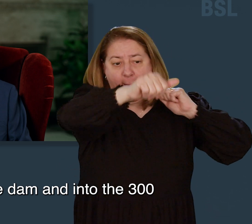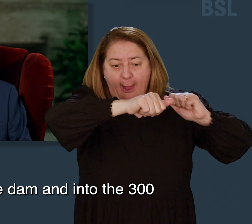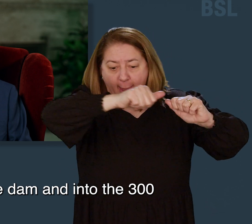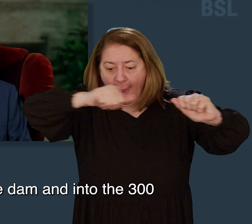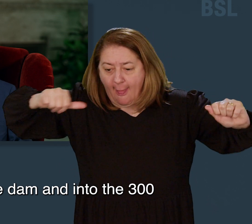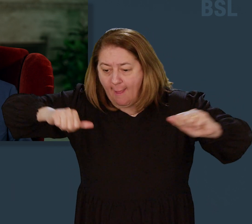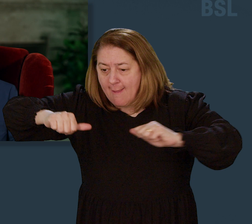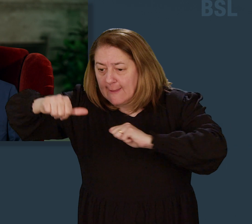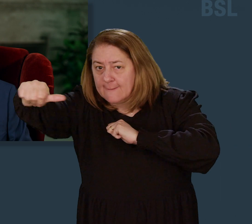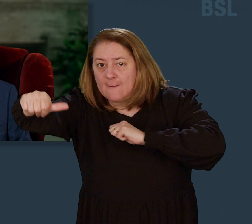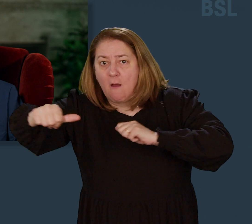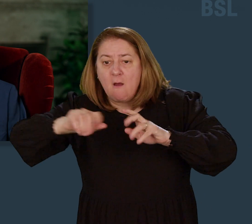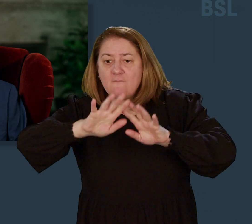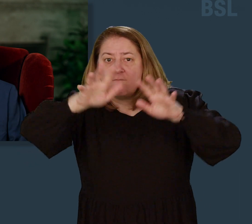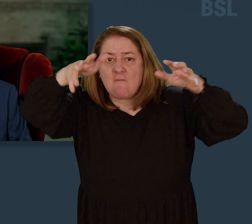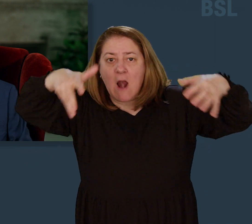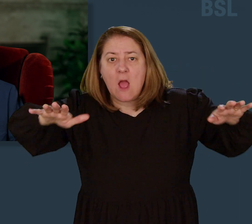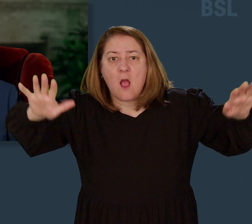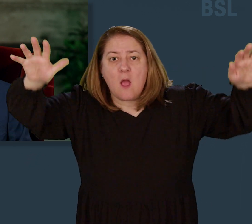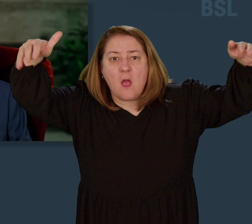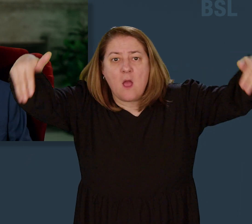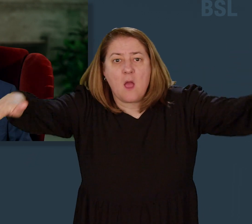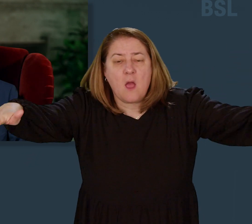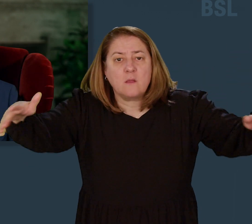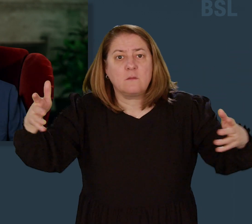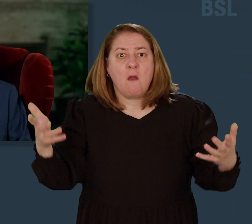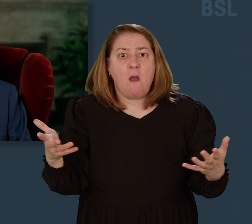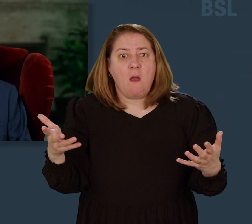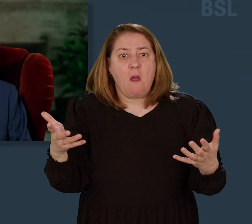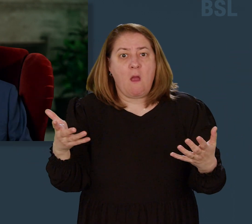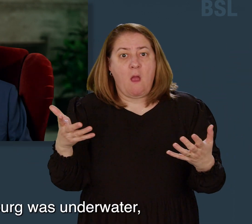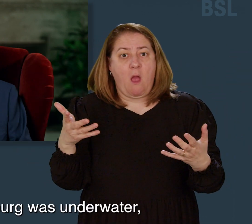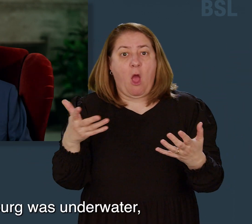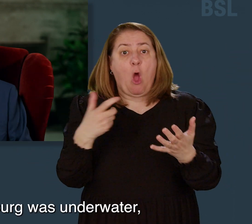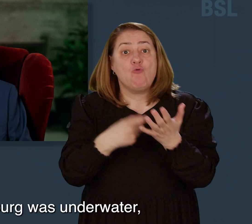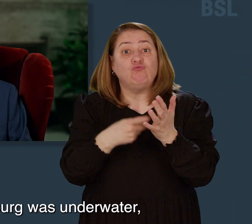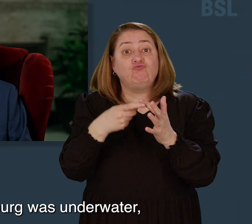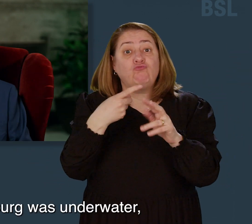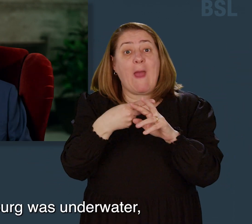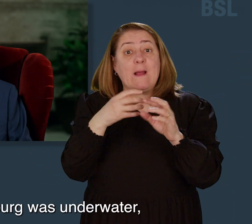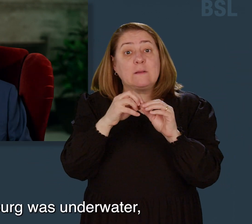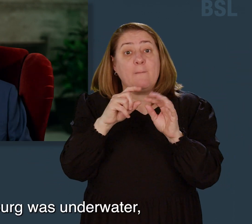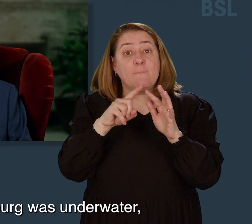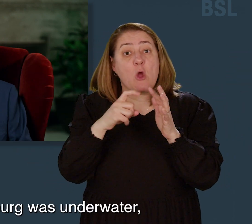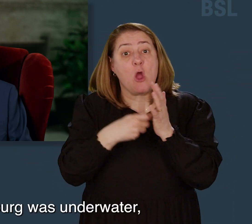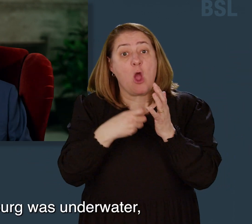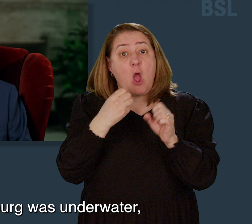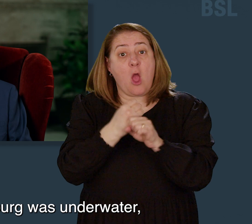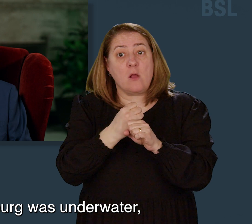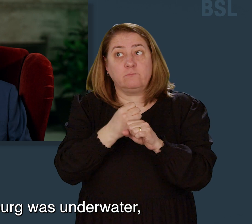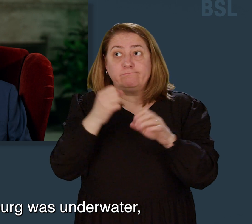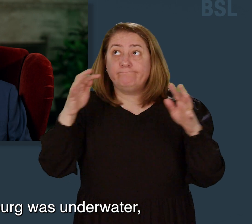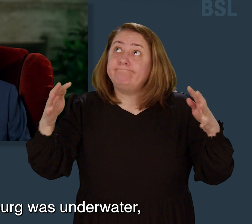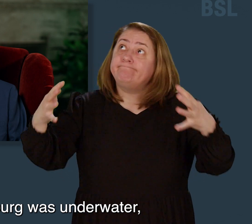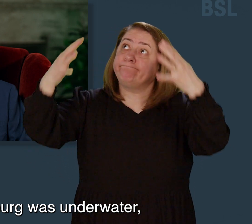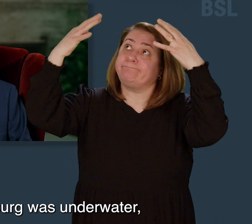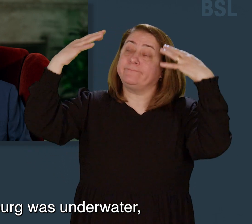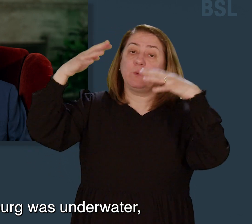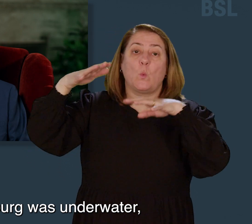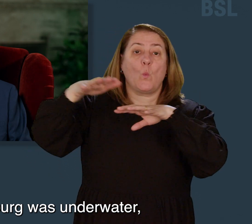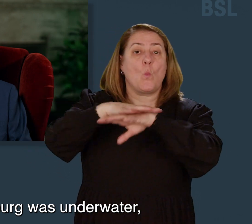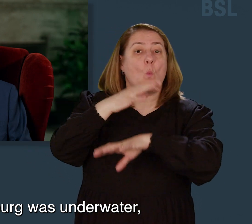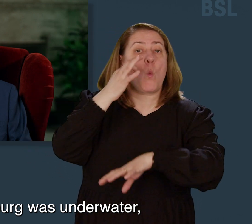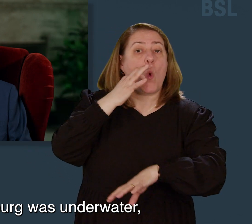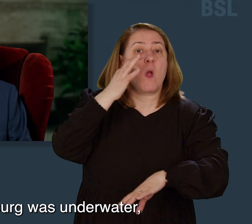miles of neighboring valleys. Much of the city of Rexburg was